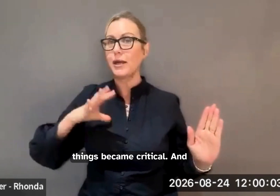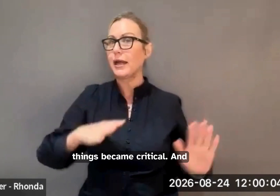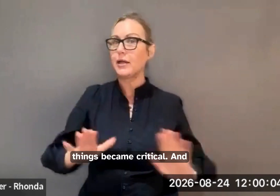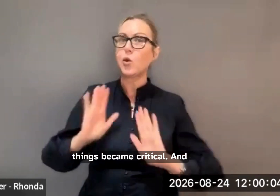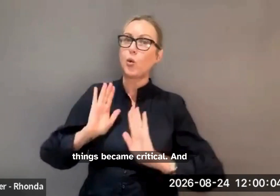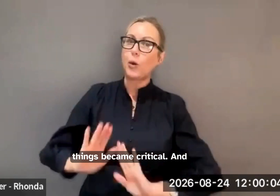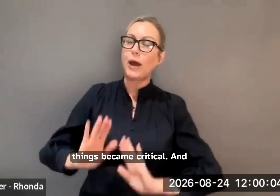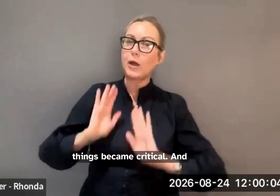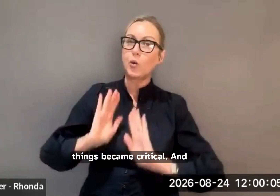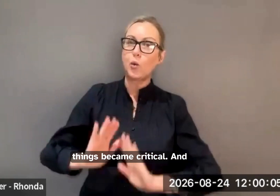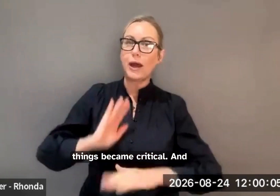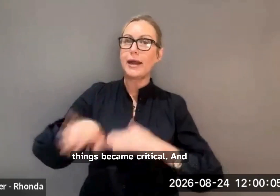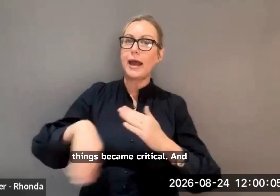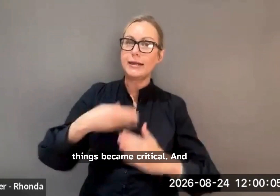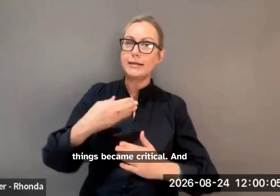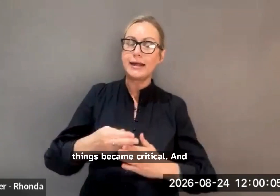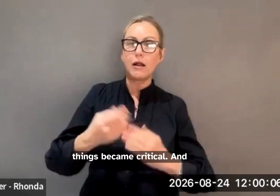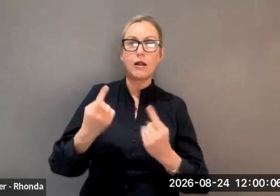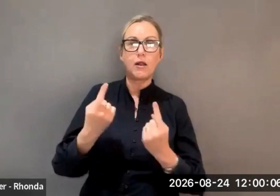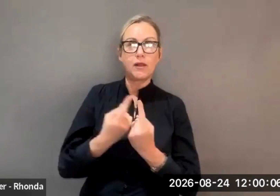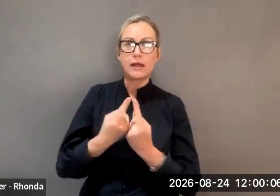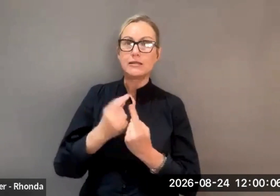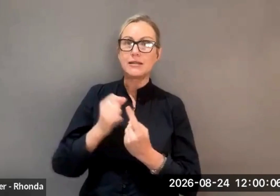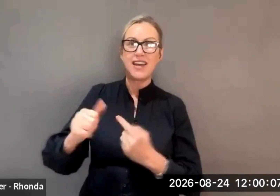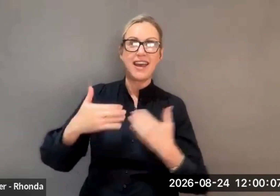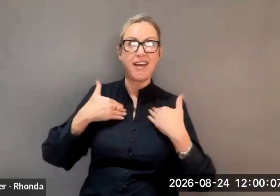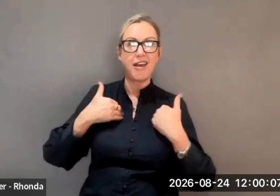became critical.